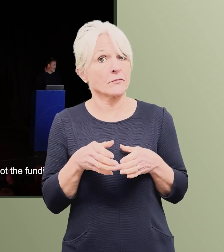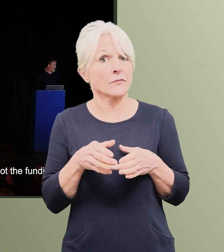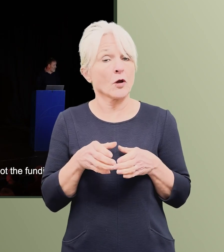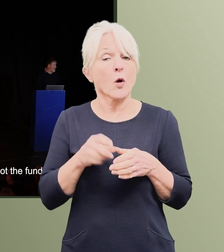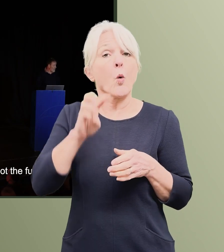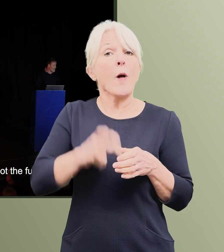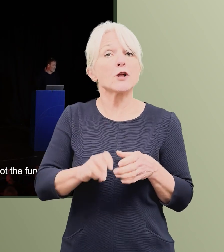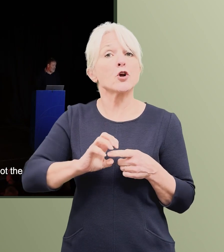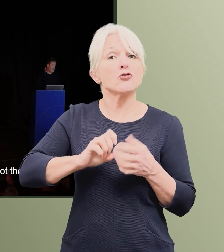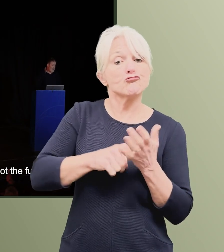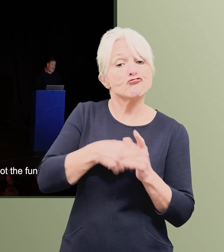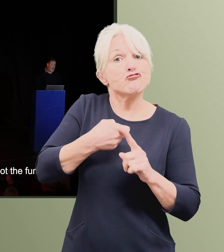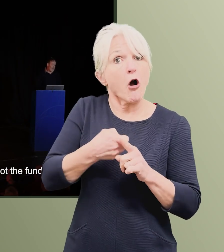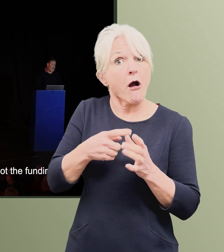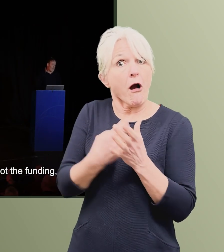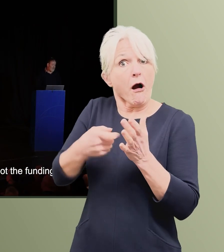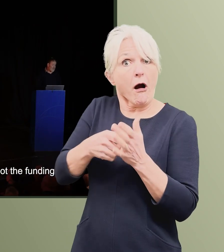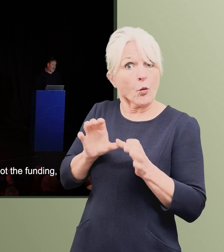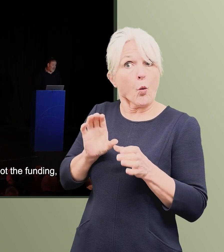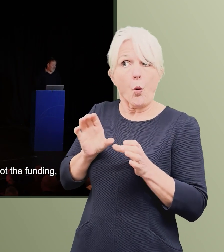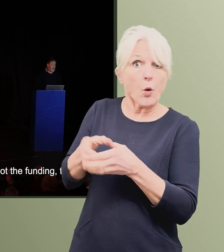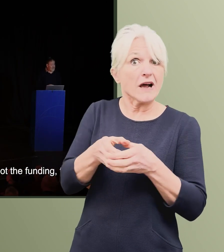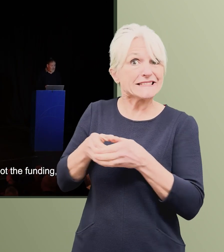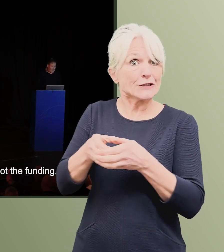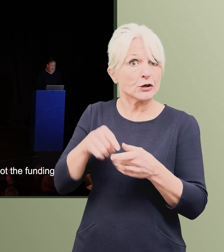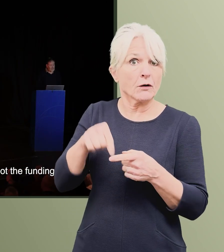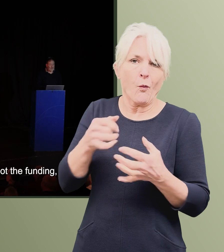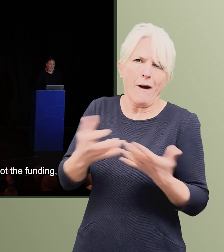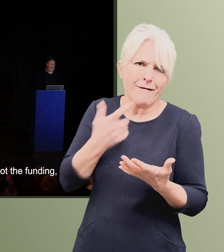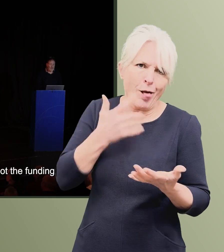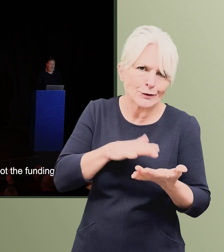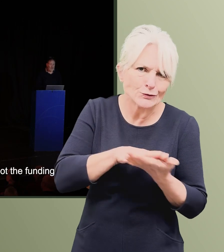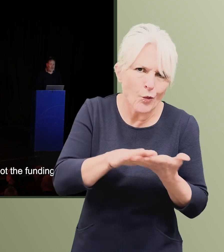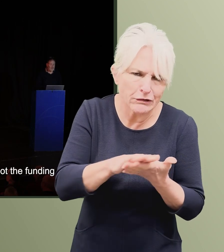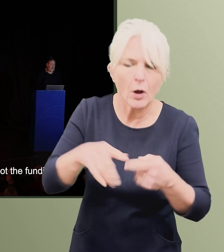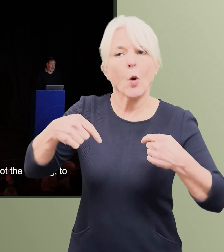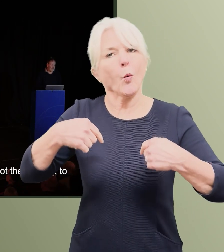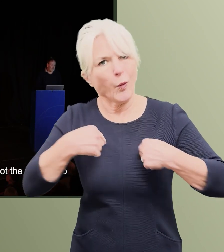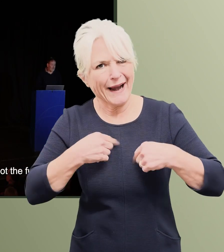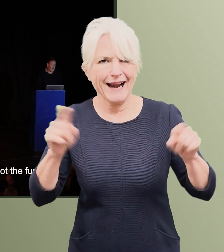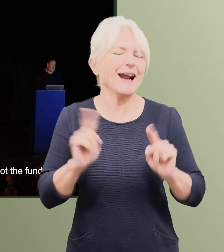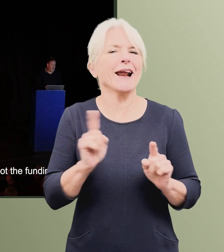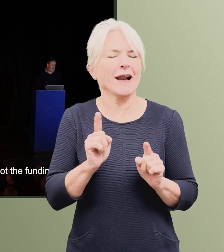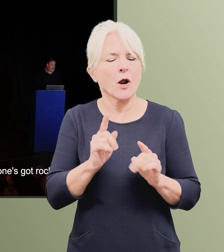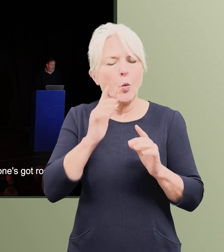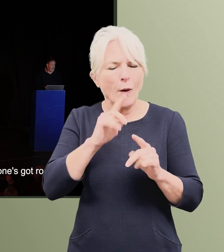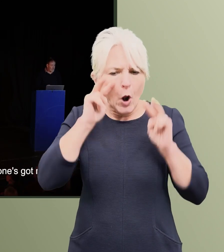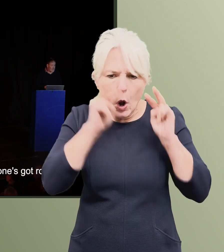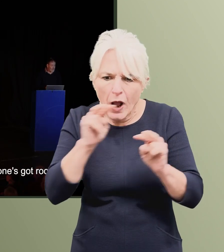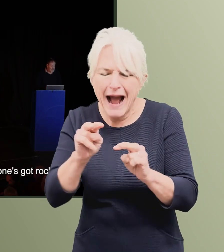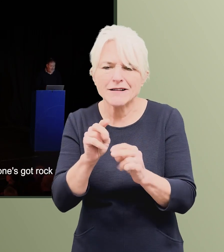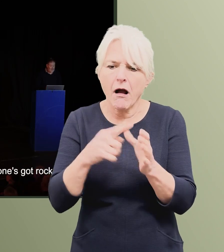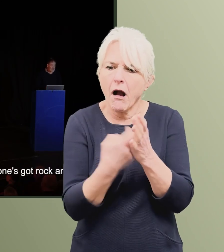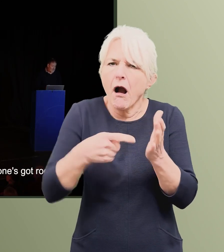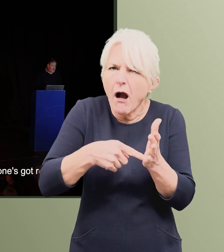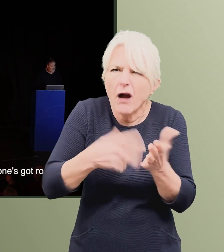would study rock art in Wales, with the occasional, if we got the funding, to do excavation on sites where there